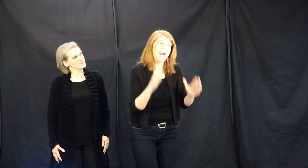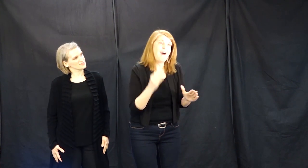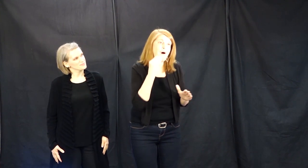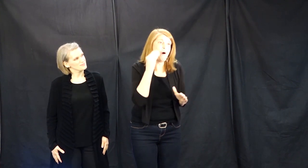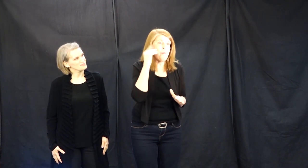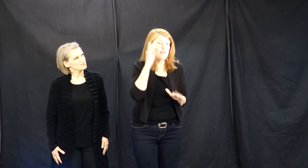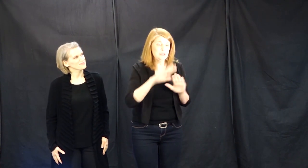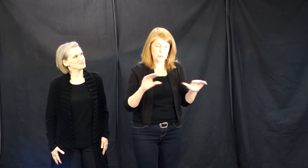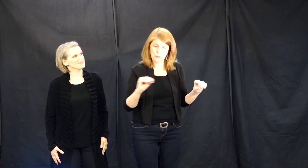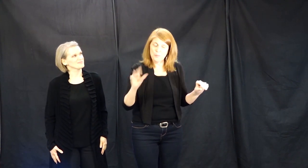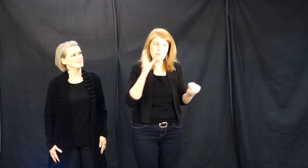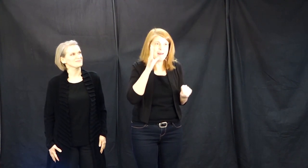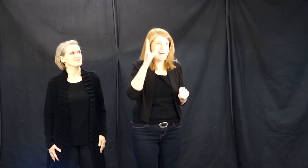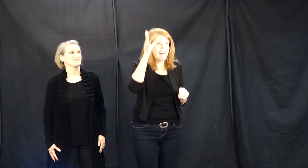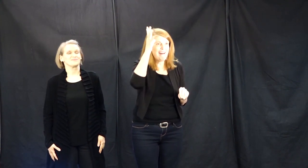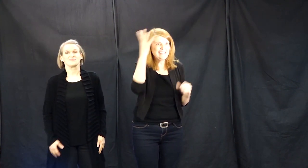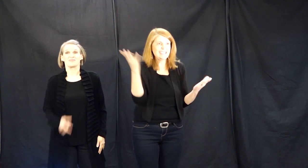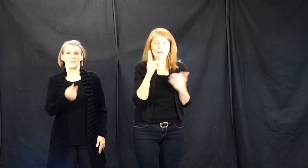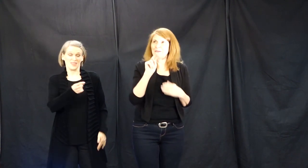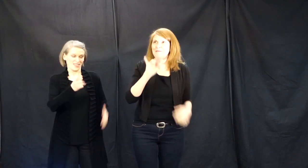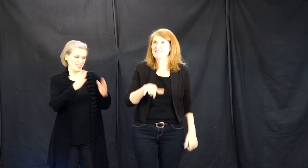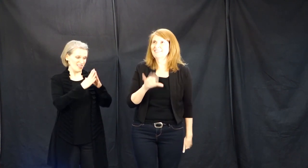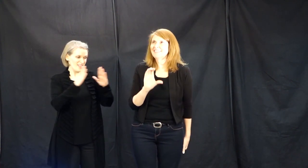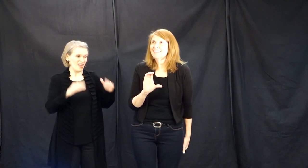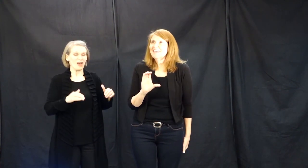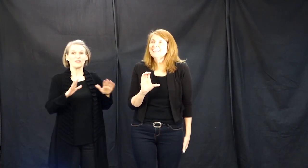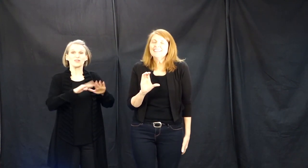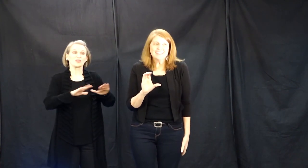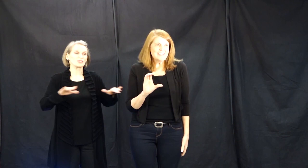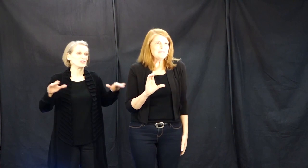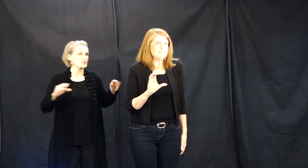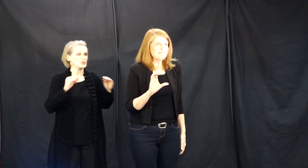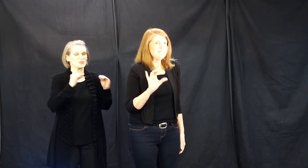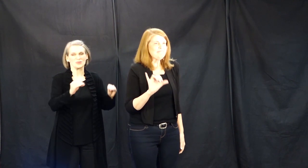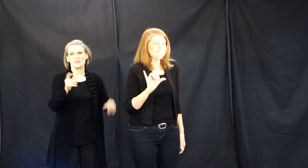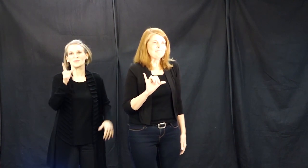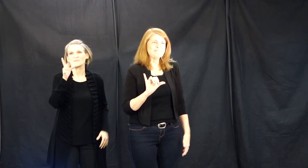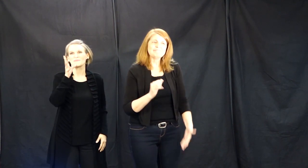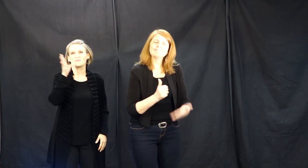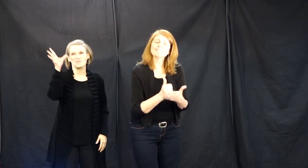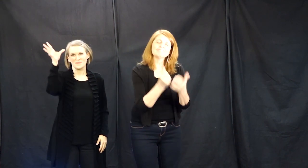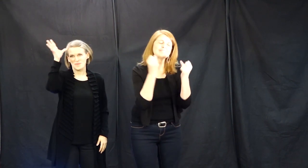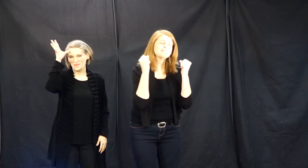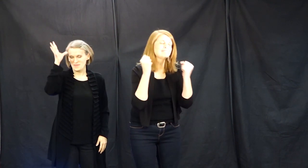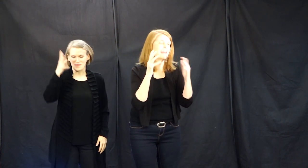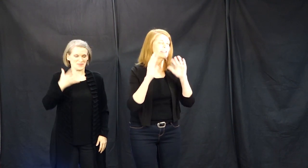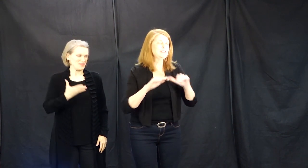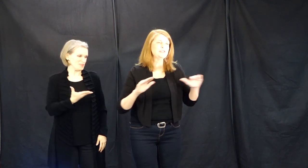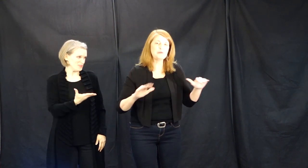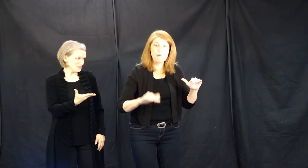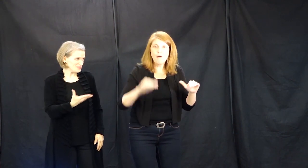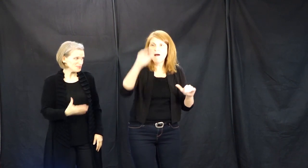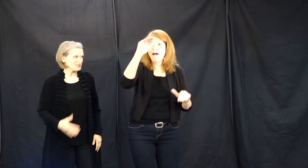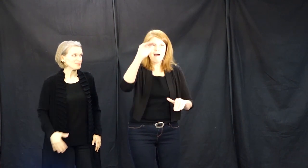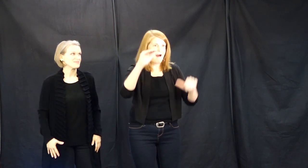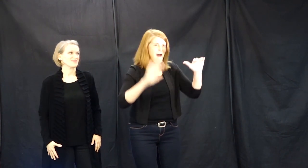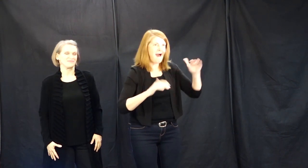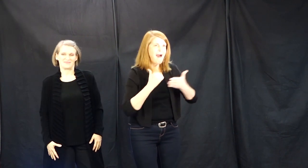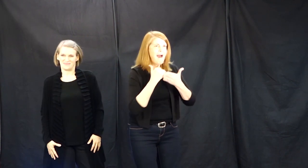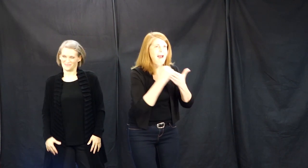York City. The orphanage. I helped raise hundreds of children. I get to see